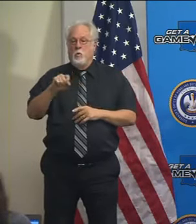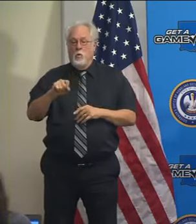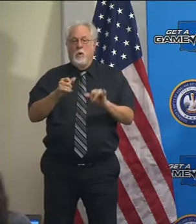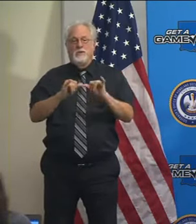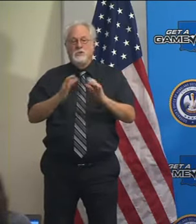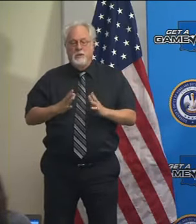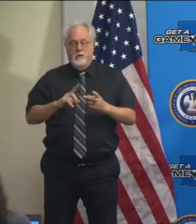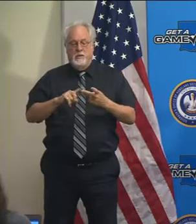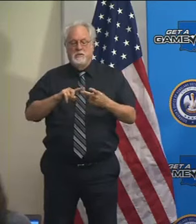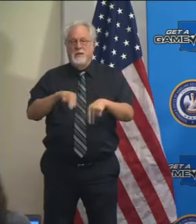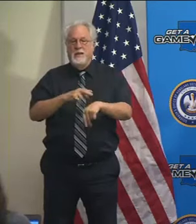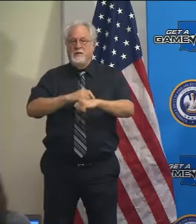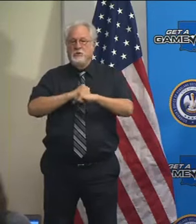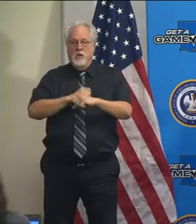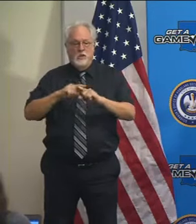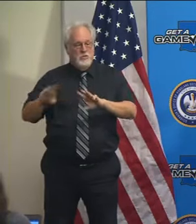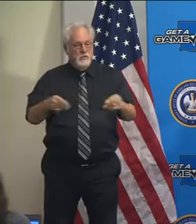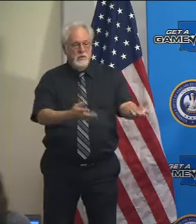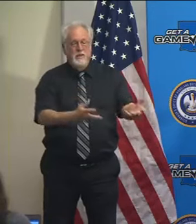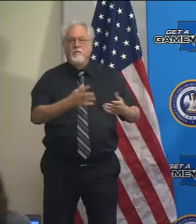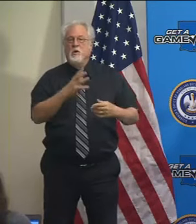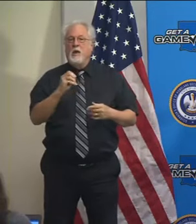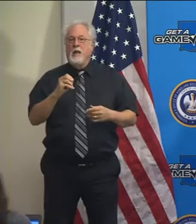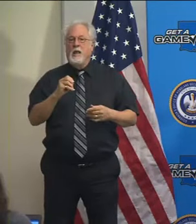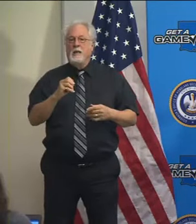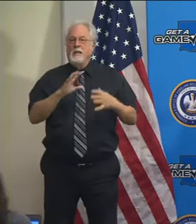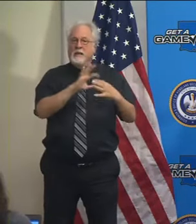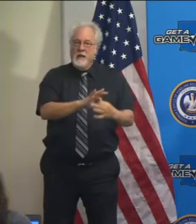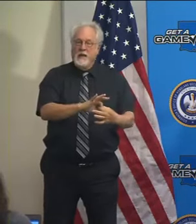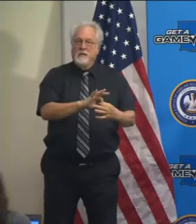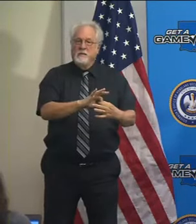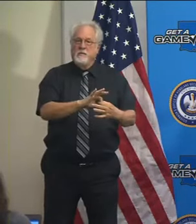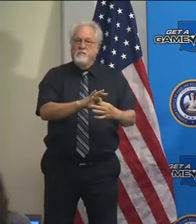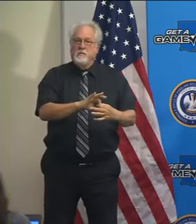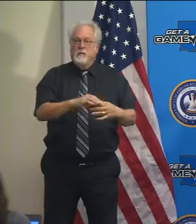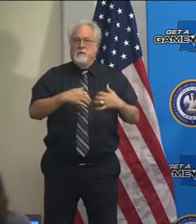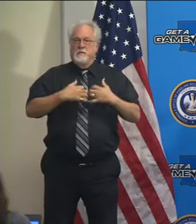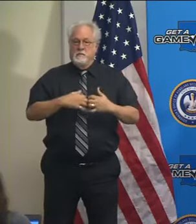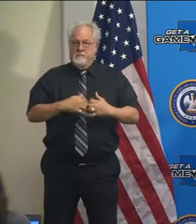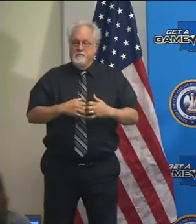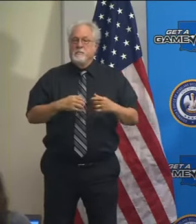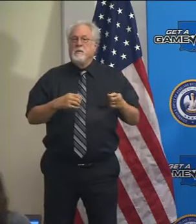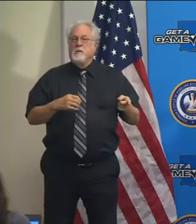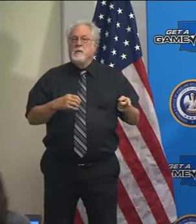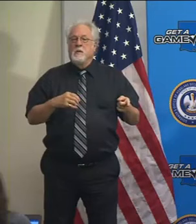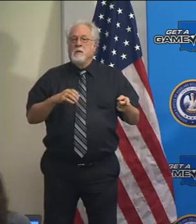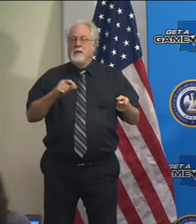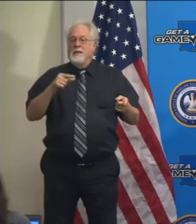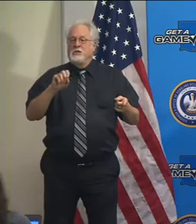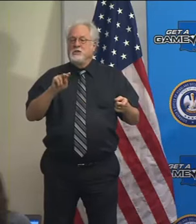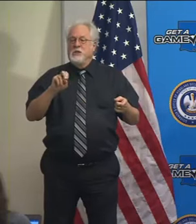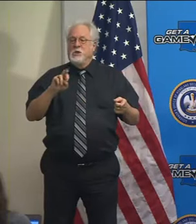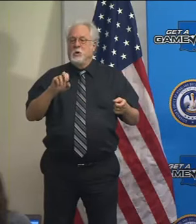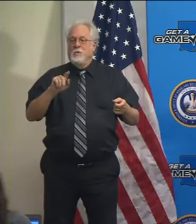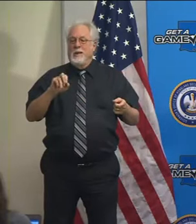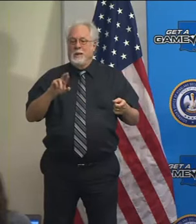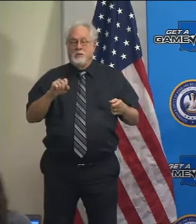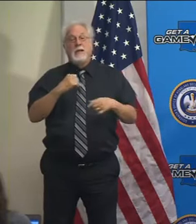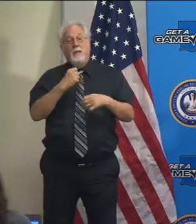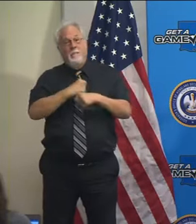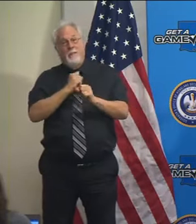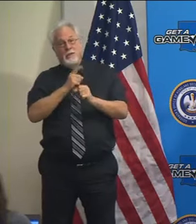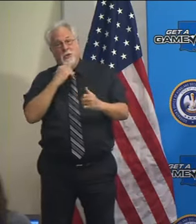National Guard, to deliver and connect generators. And then to make sure that they have the fuel necessary